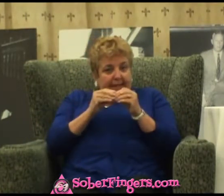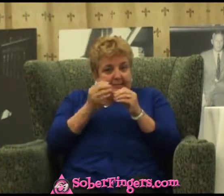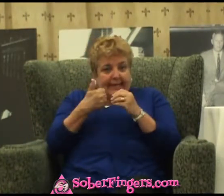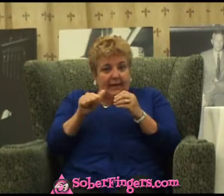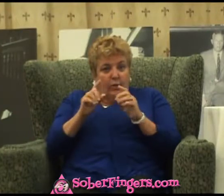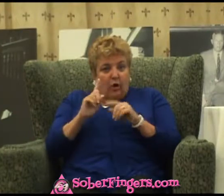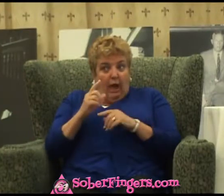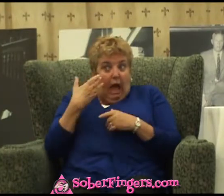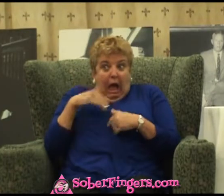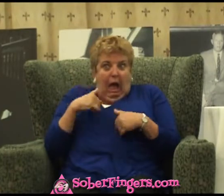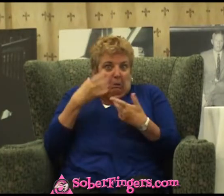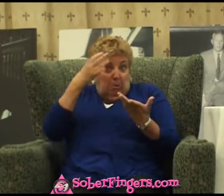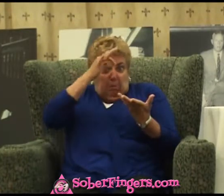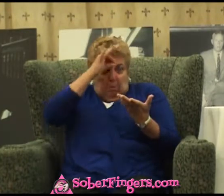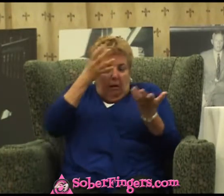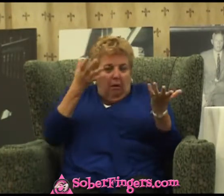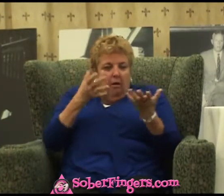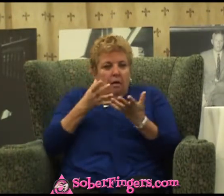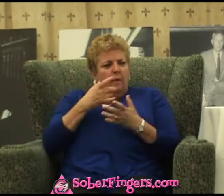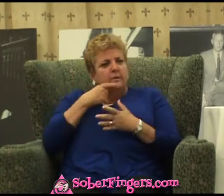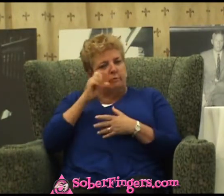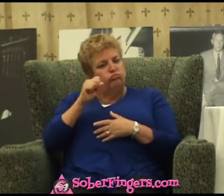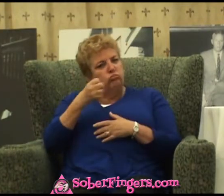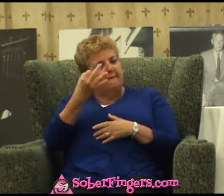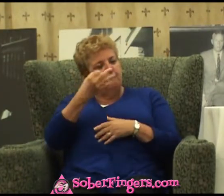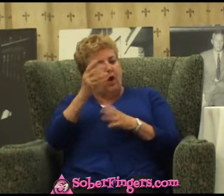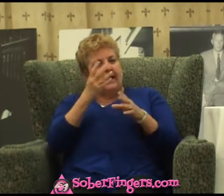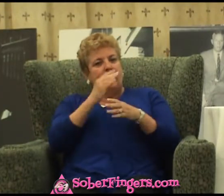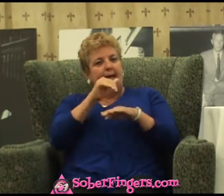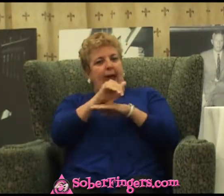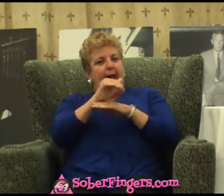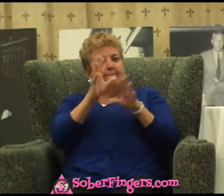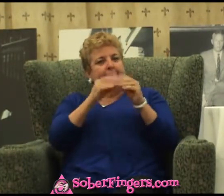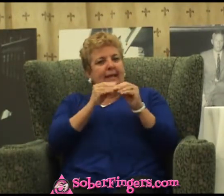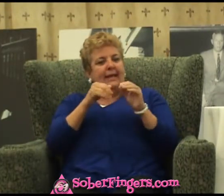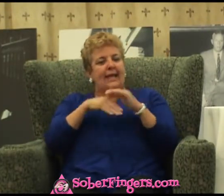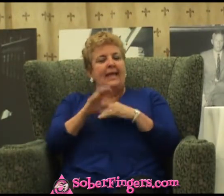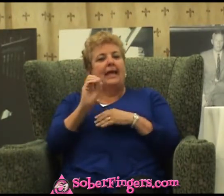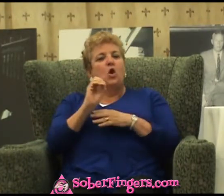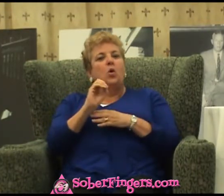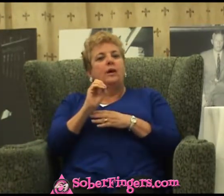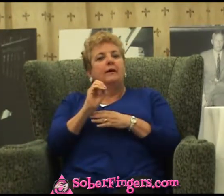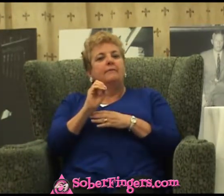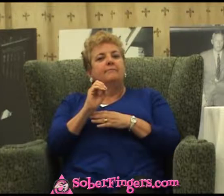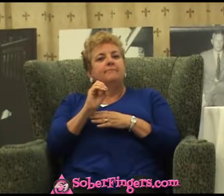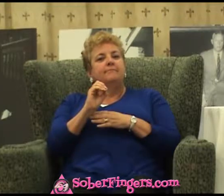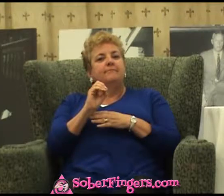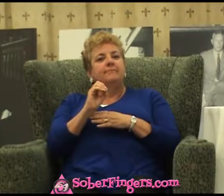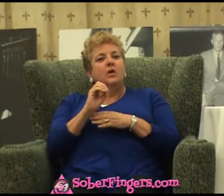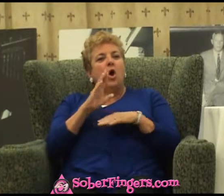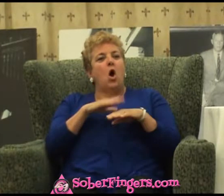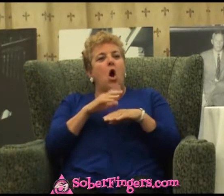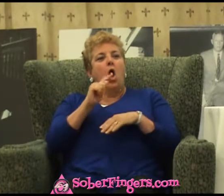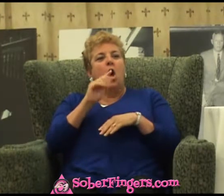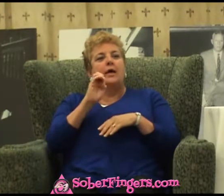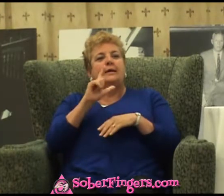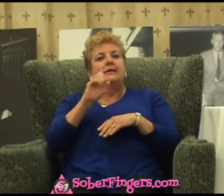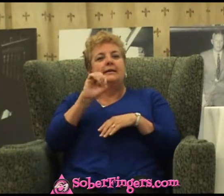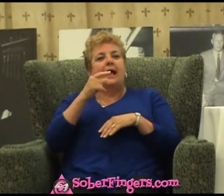know. And they said, there's a Friday night meeting in Oakland on Telegraph Avenue. And I went. They did not tell